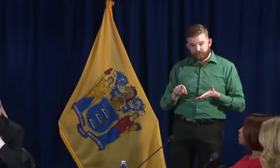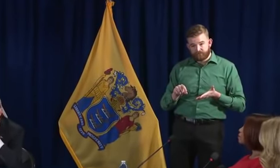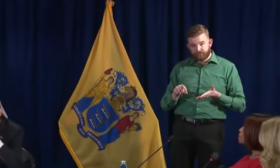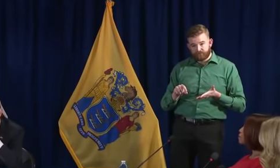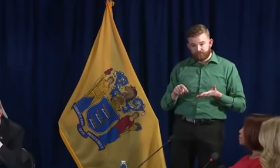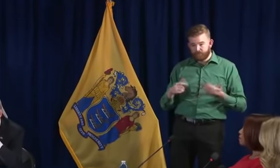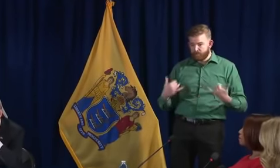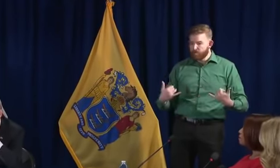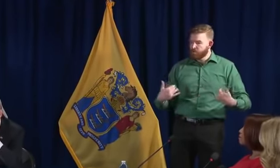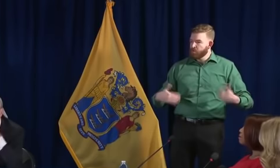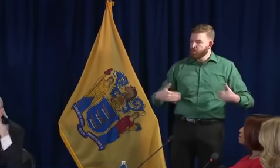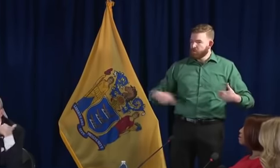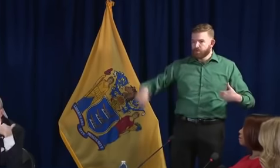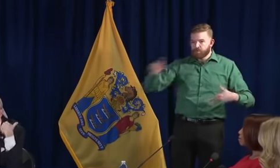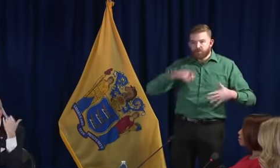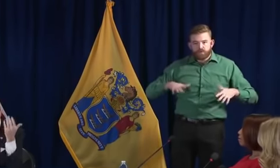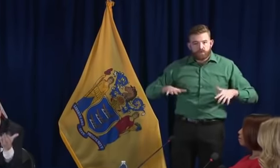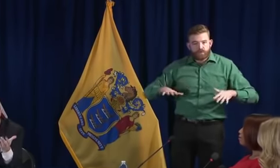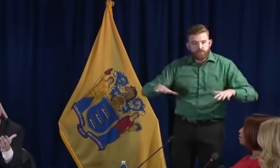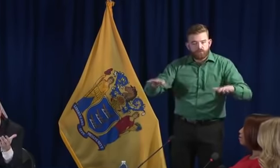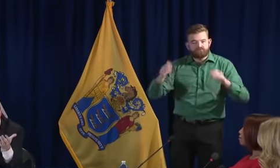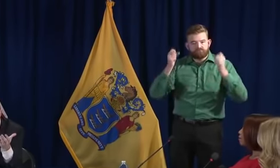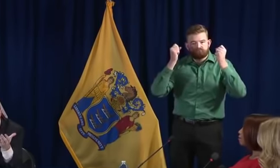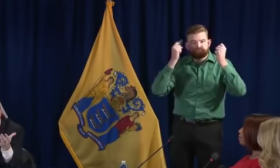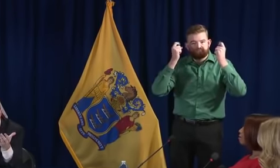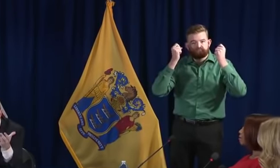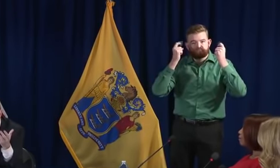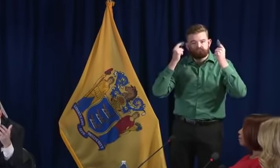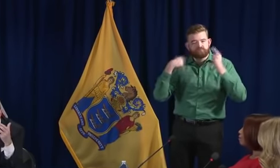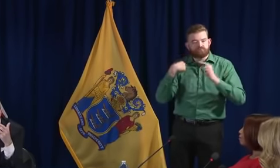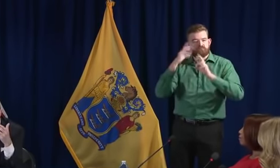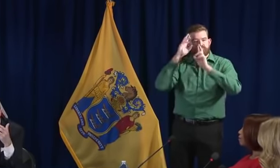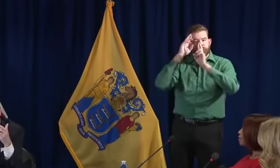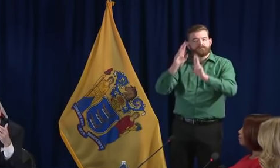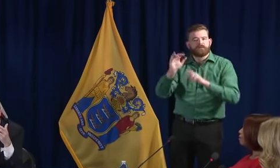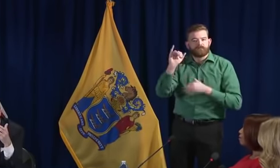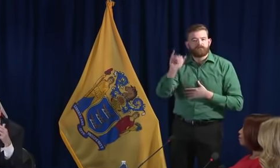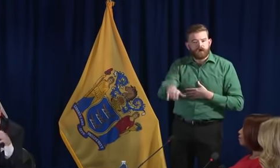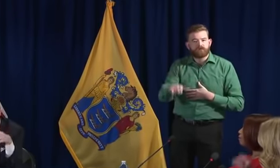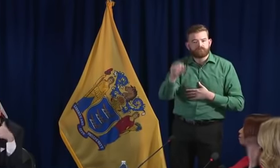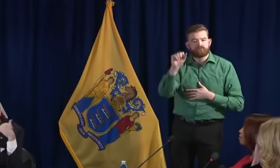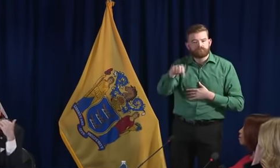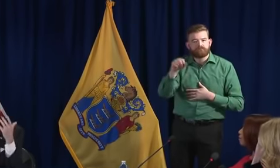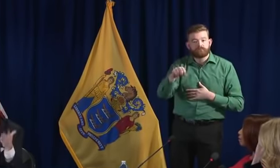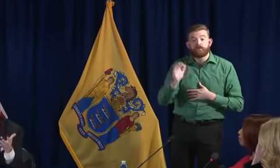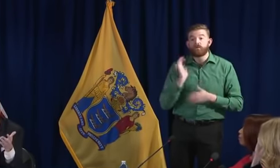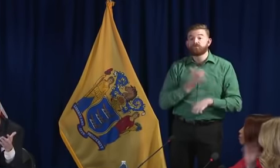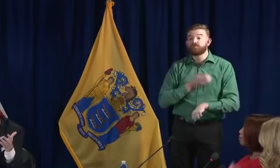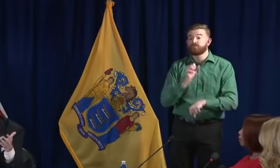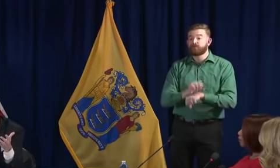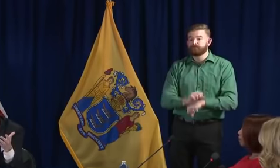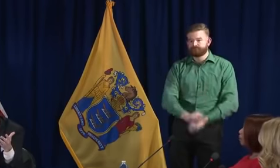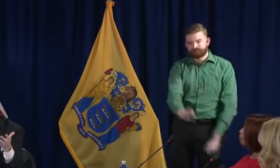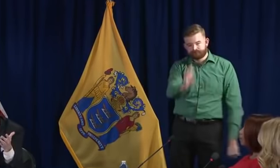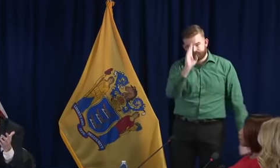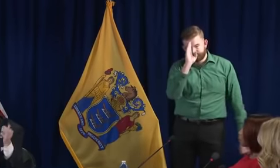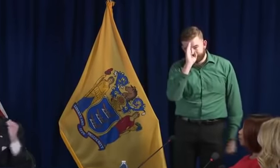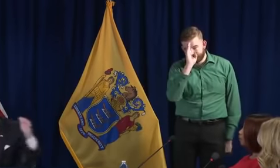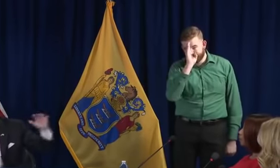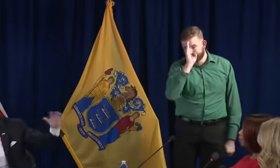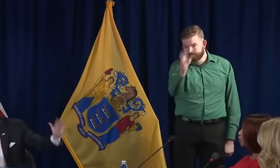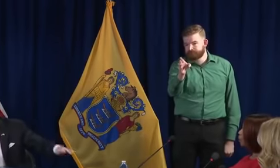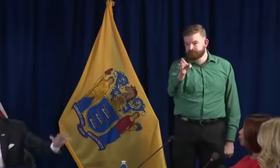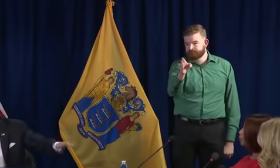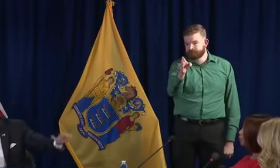could blame you? Our job is to be straight with you, to do everything we can to proactively get out in front of this,